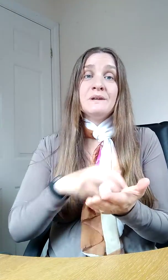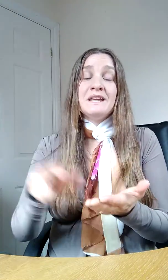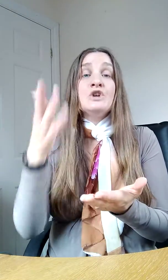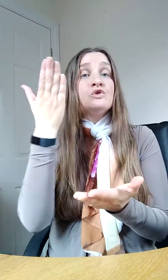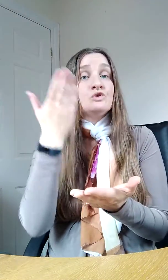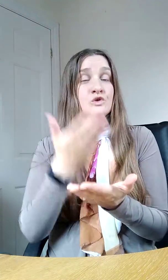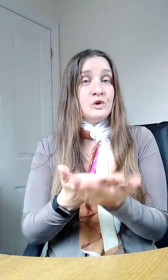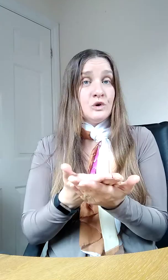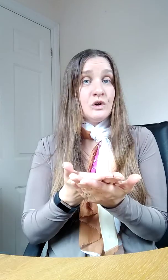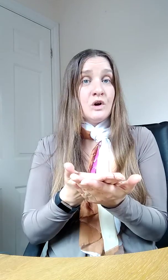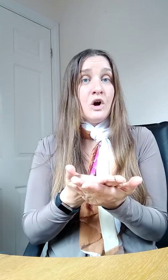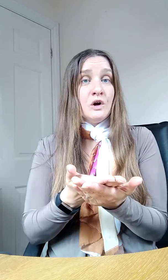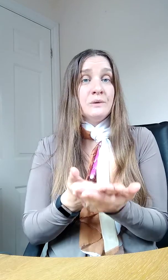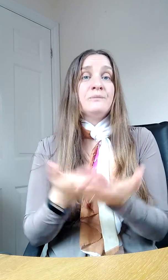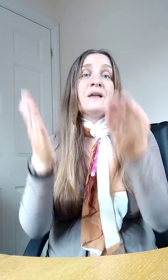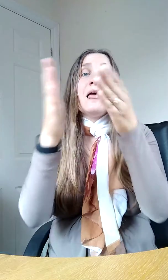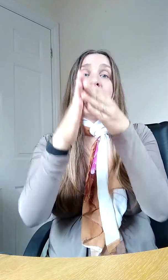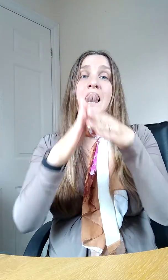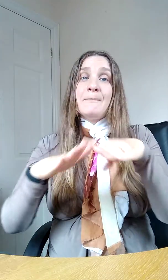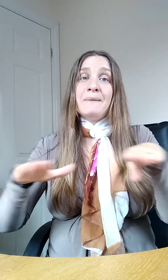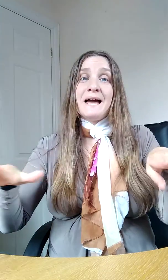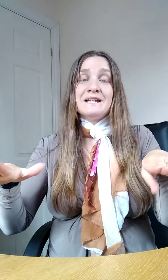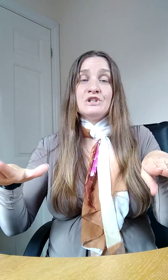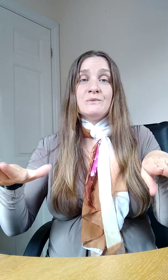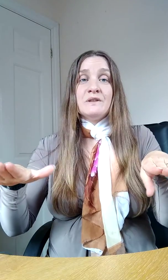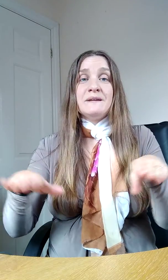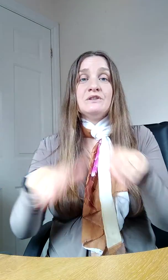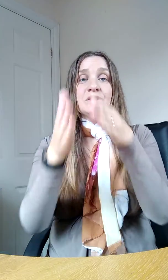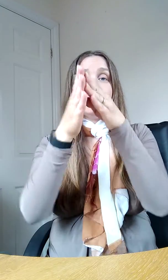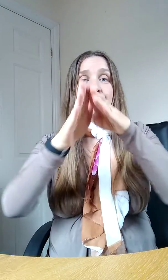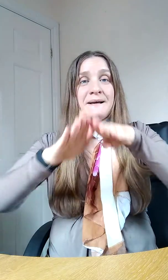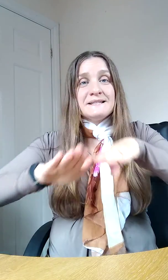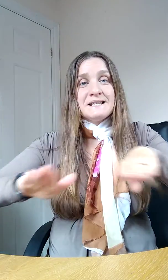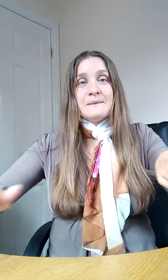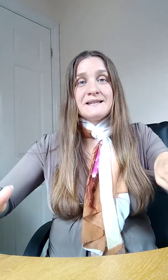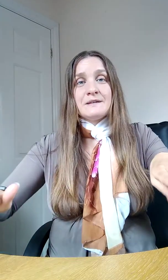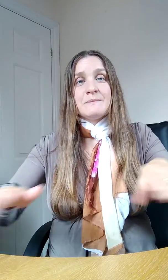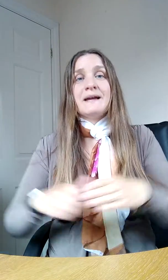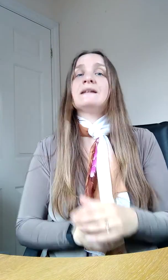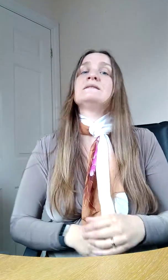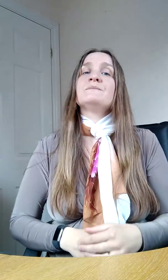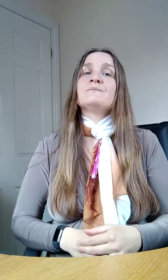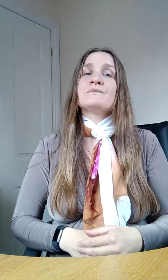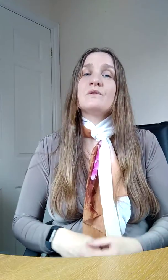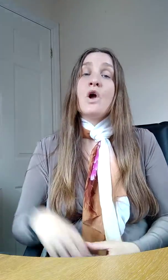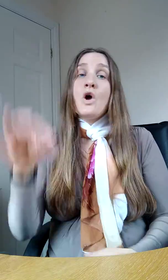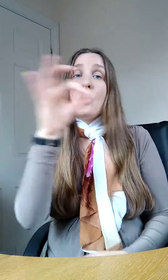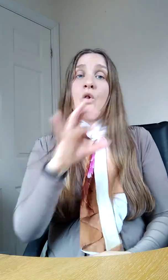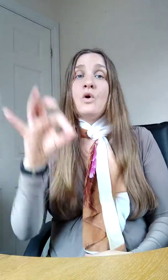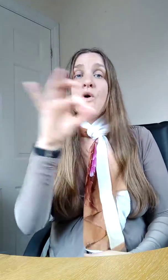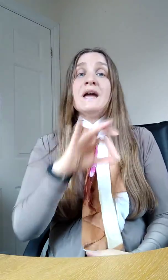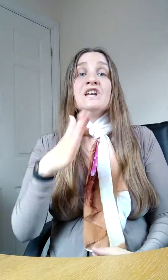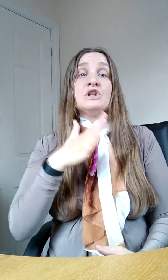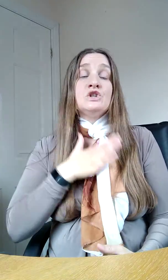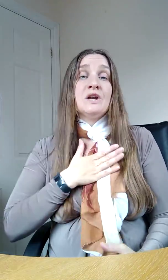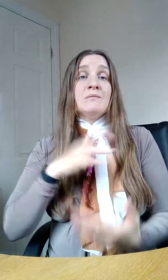promener on la plage, the beach, and I'm patting down the sand with my hands. Oh, j'aime